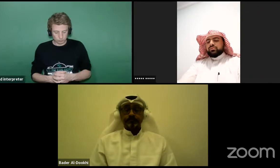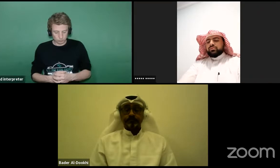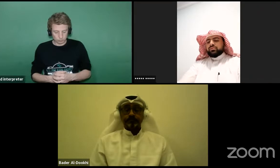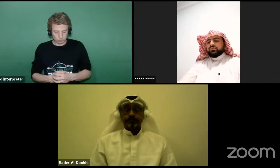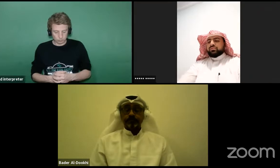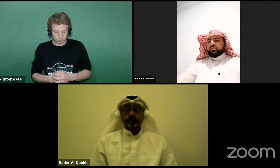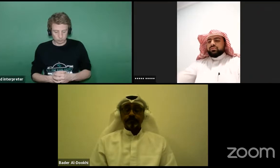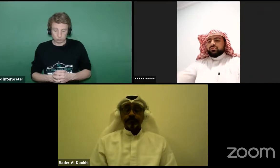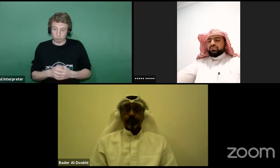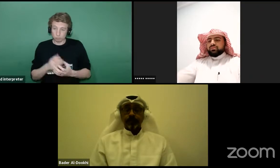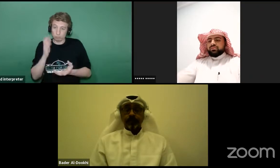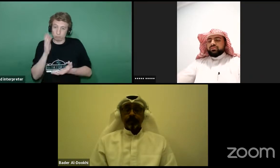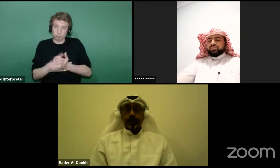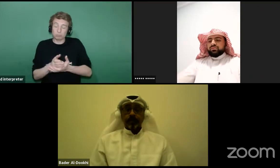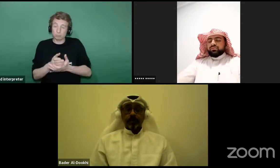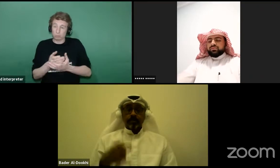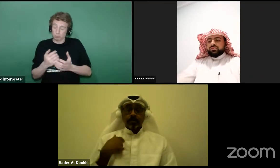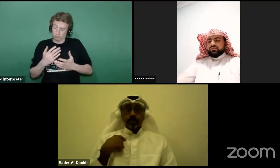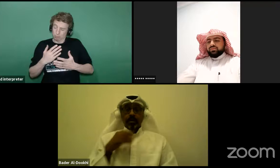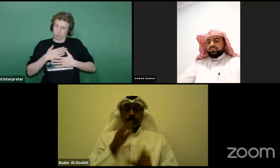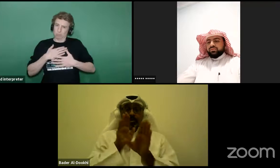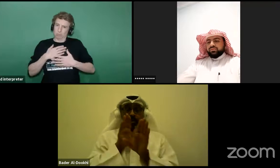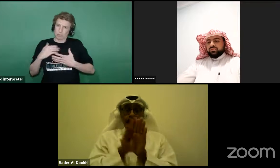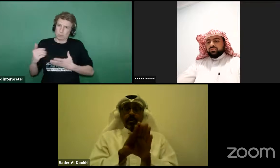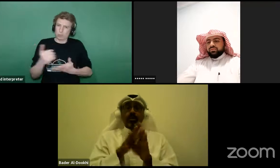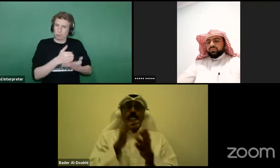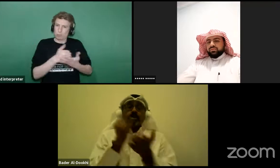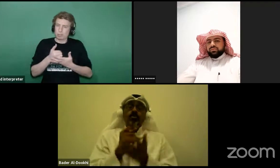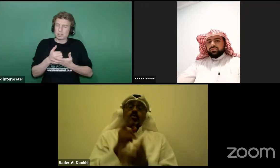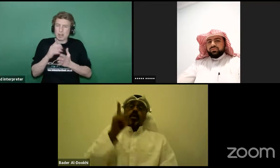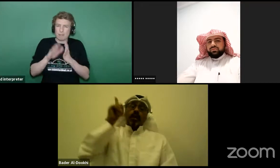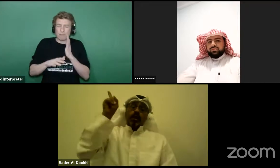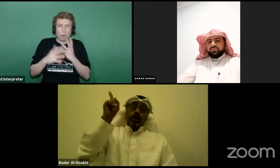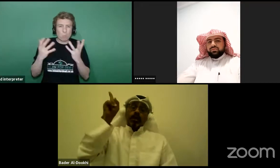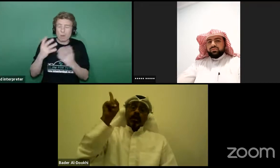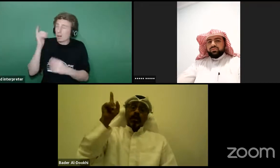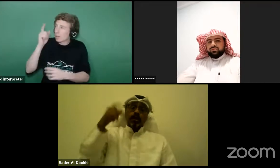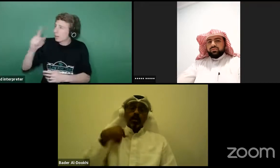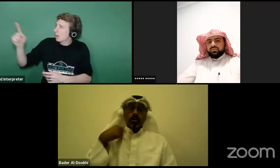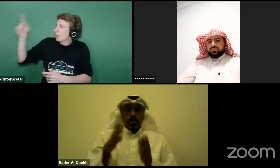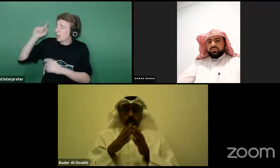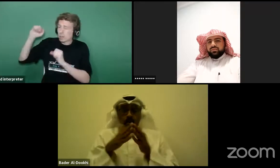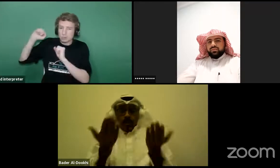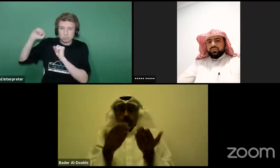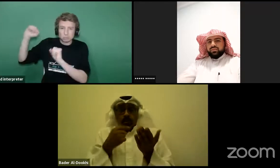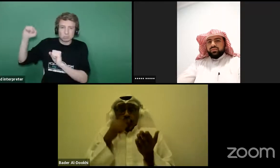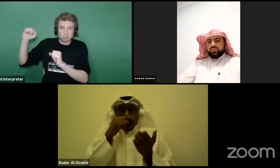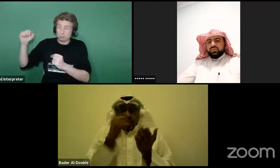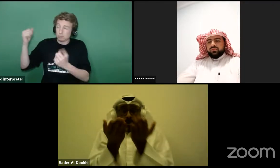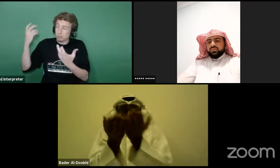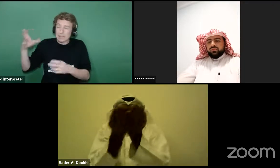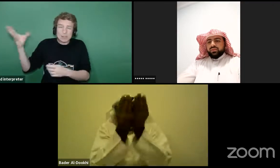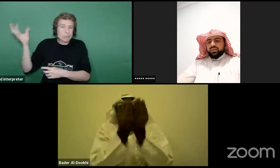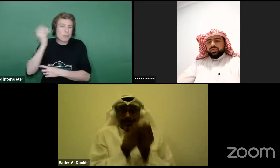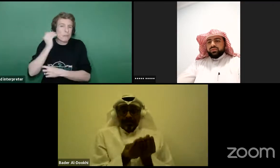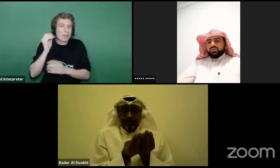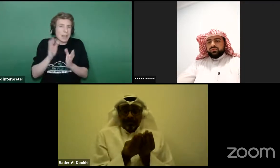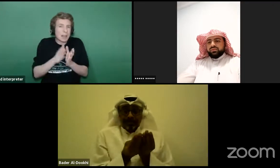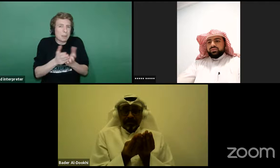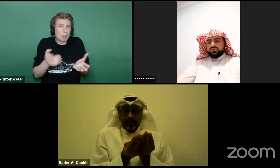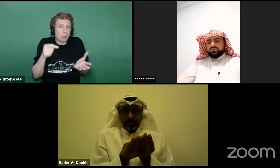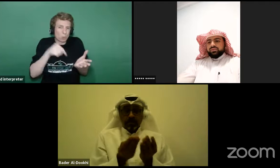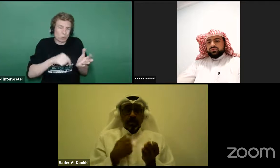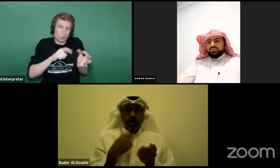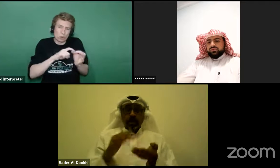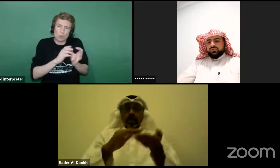Verily, my protector and supporter is Allah, who has revealed the book, the Qur'an, and he protects and helps